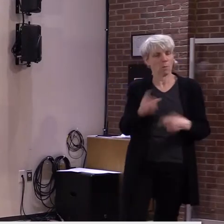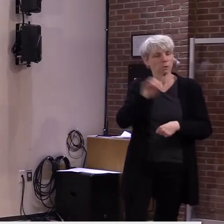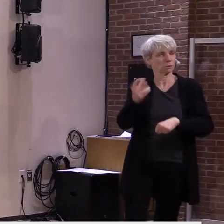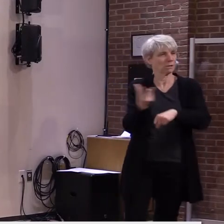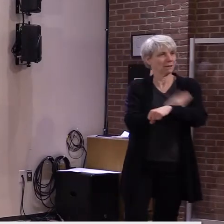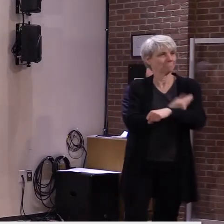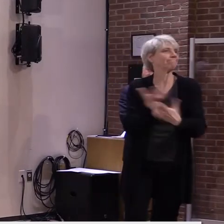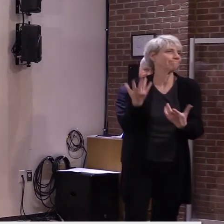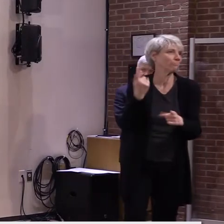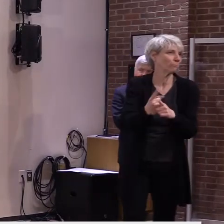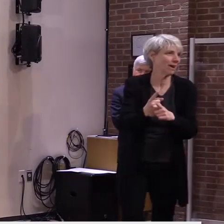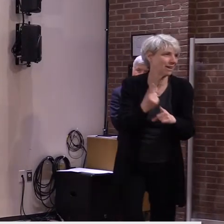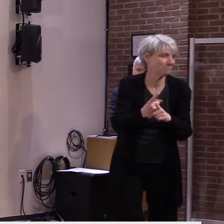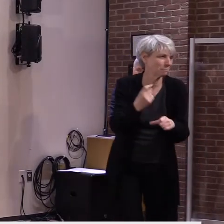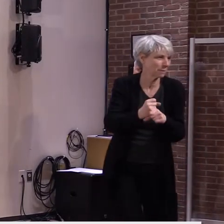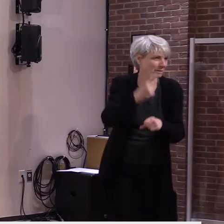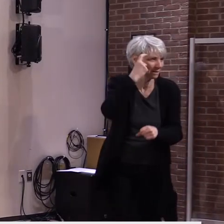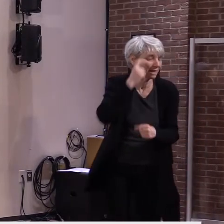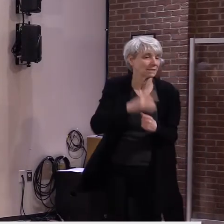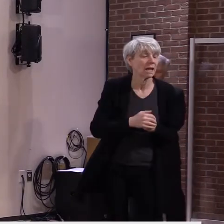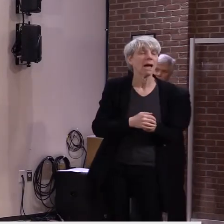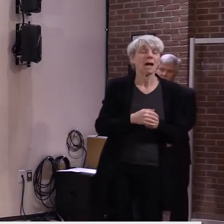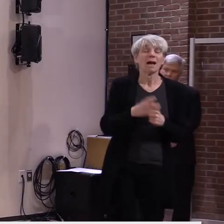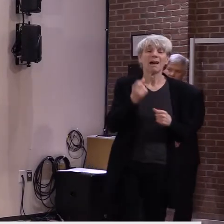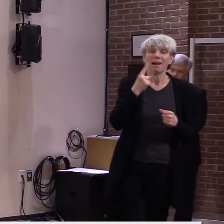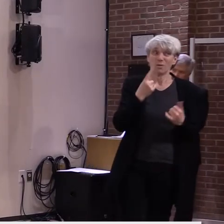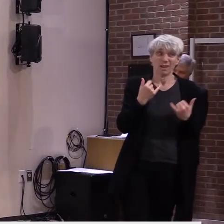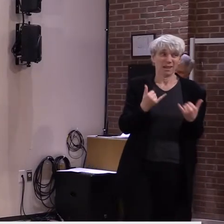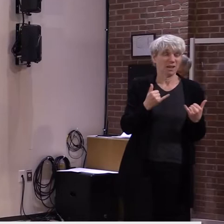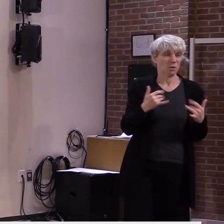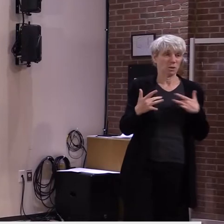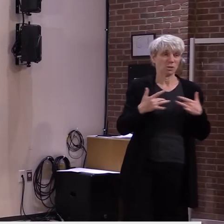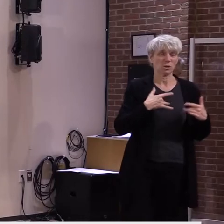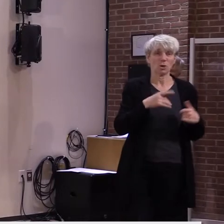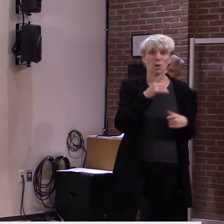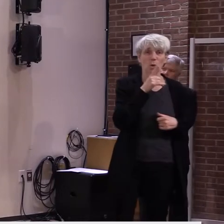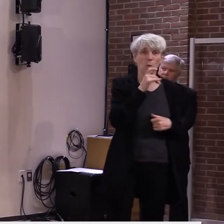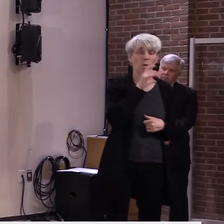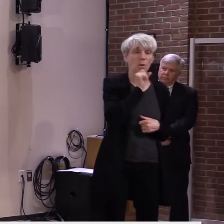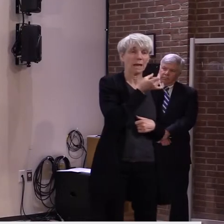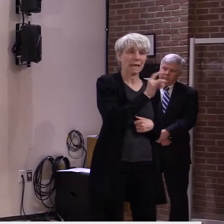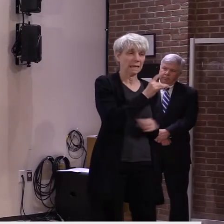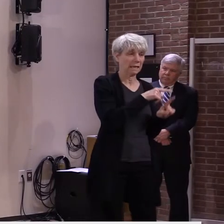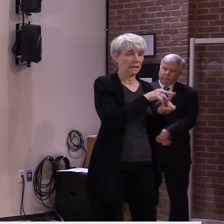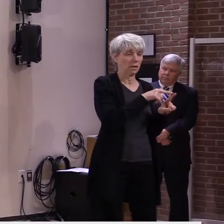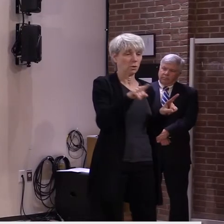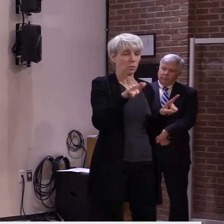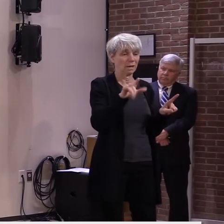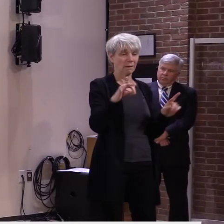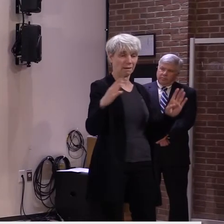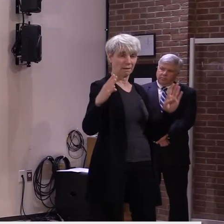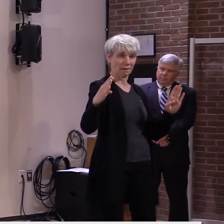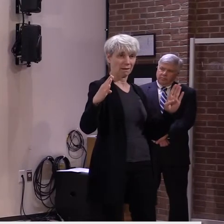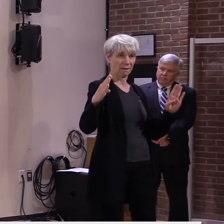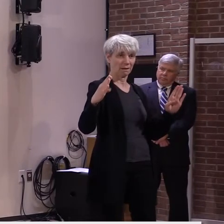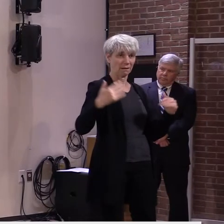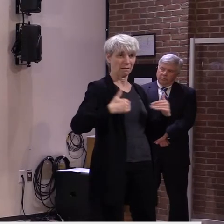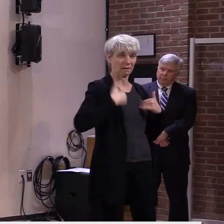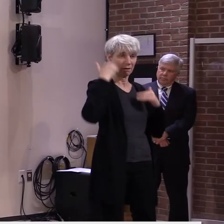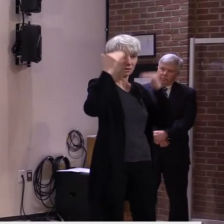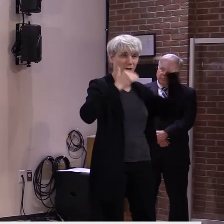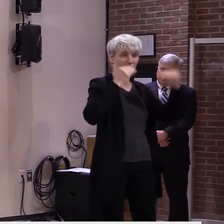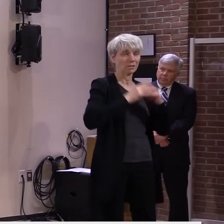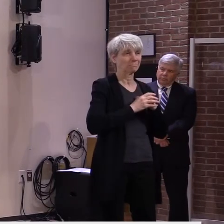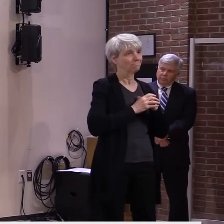concerned about the 18 to 29 year olds. That was, as you remember, that